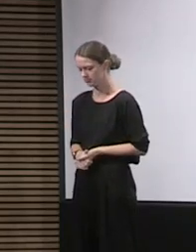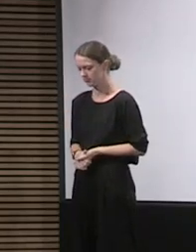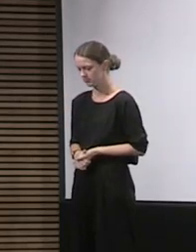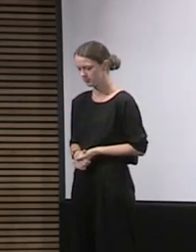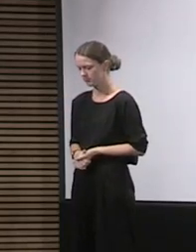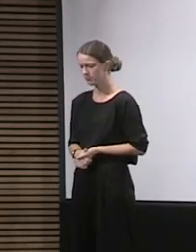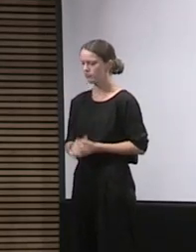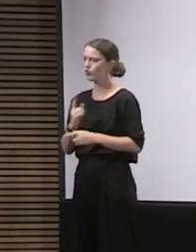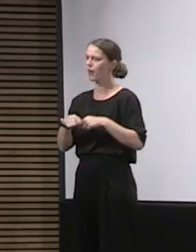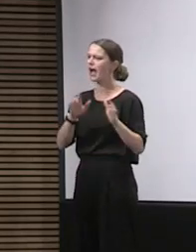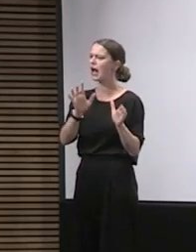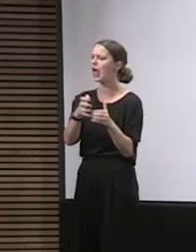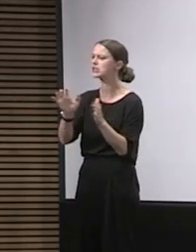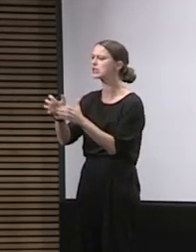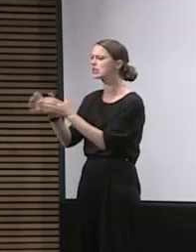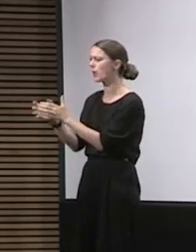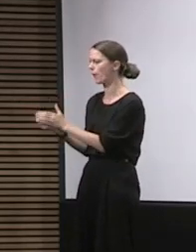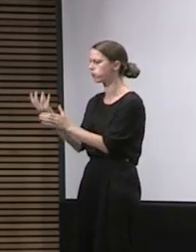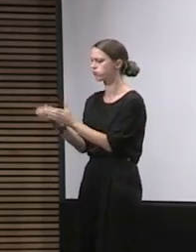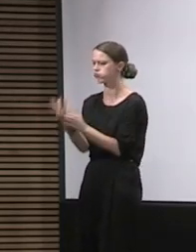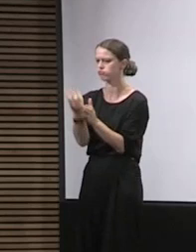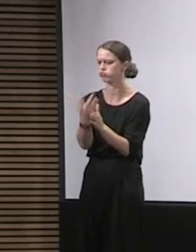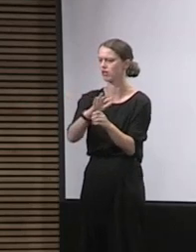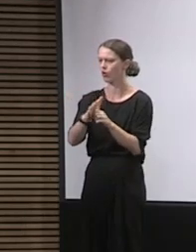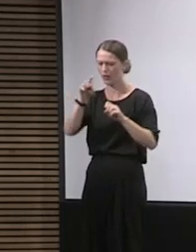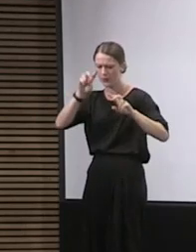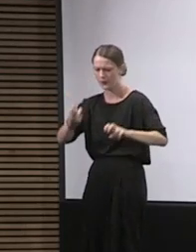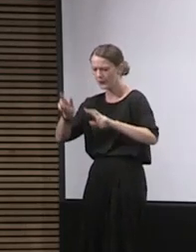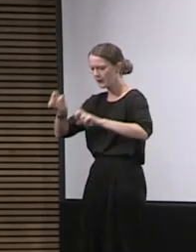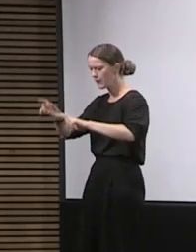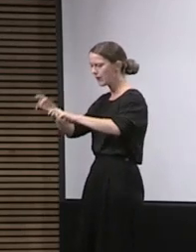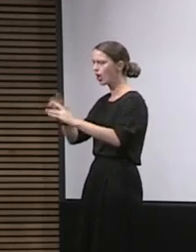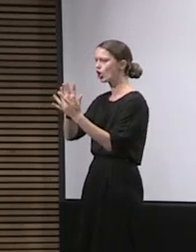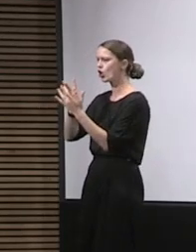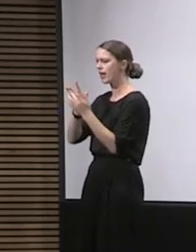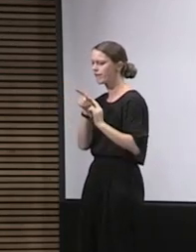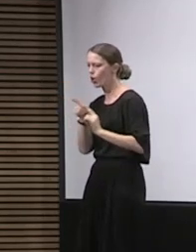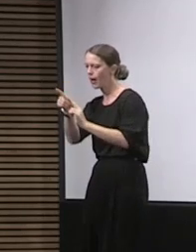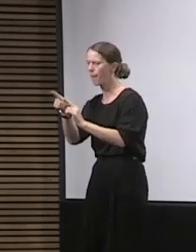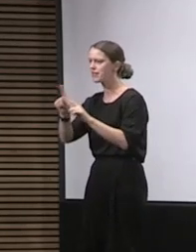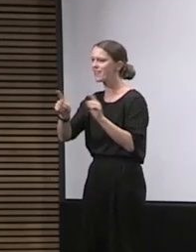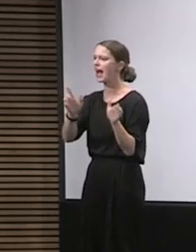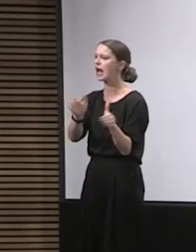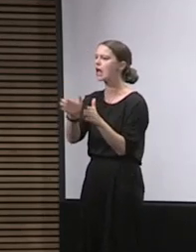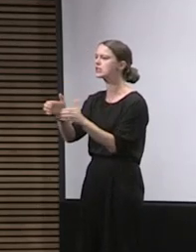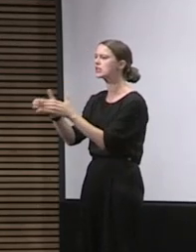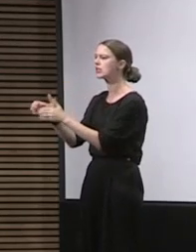On clusters, we continue to actively investigate and contact trace a number of